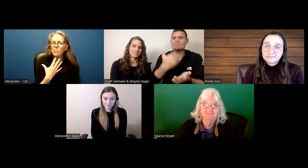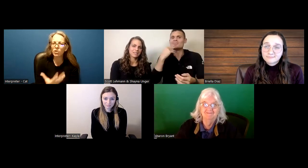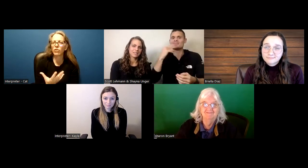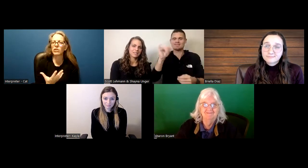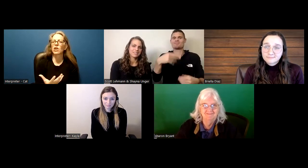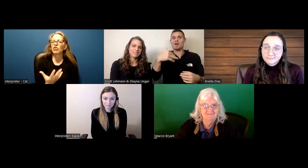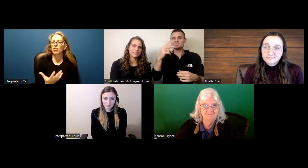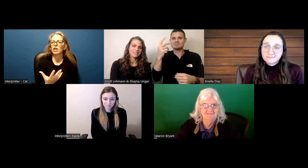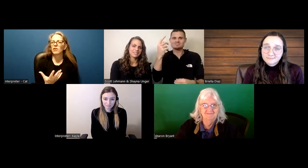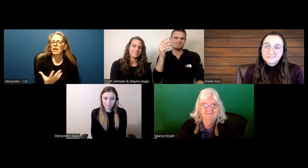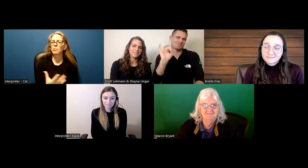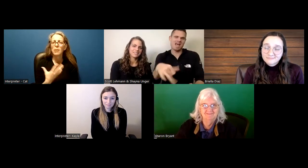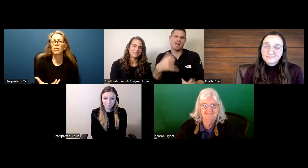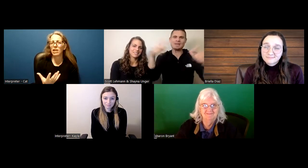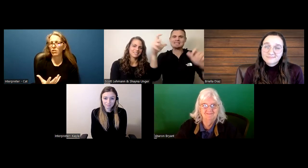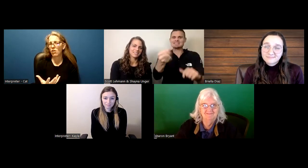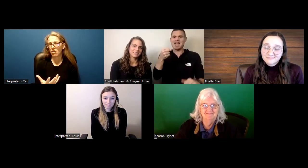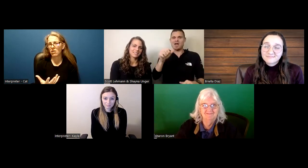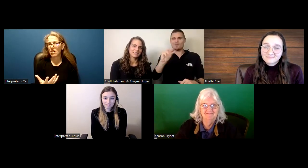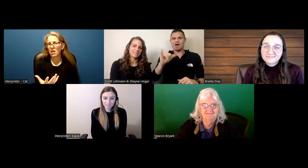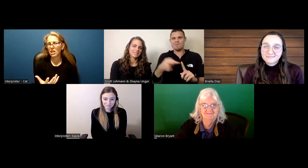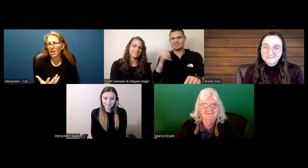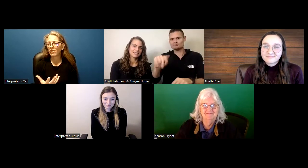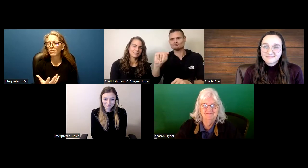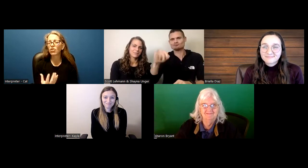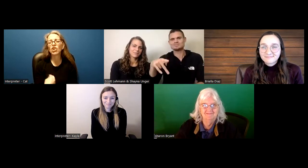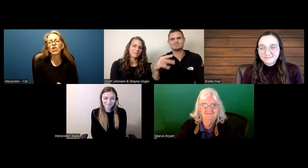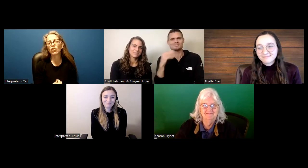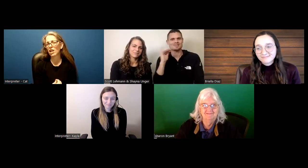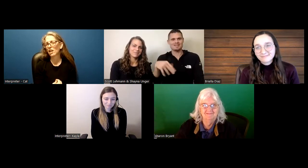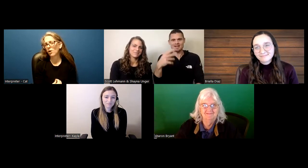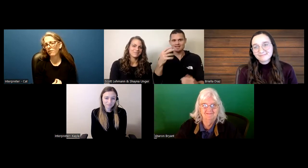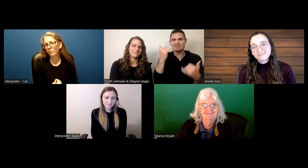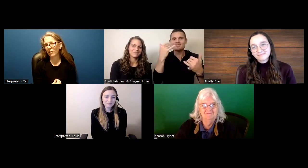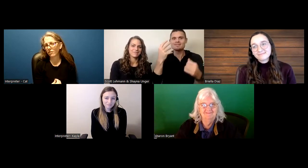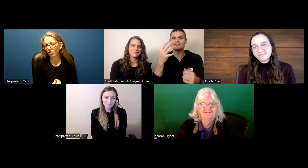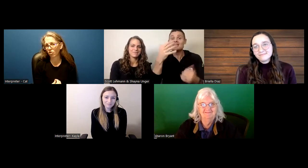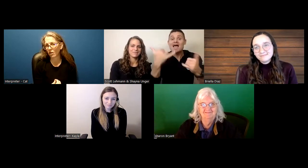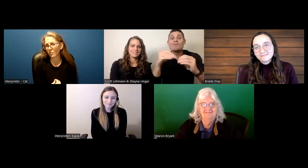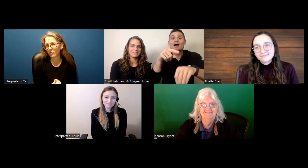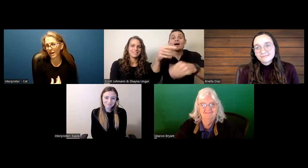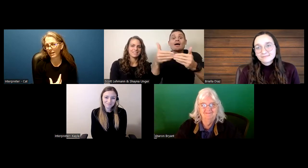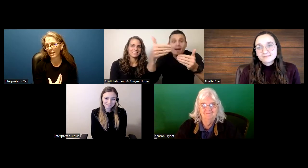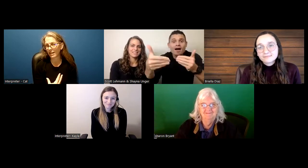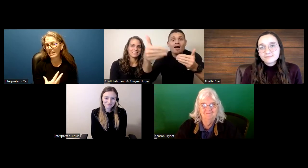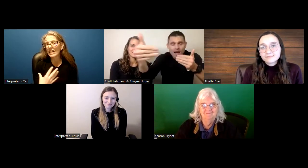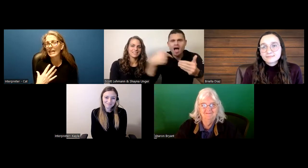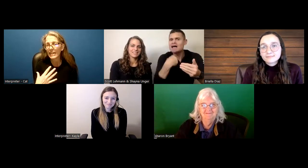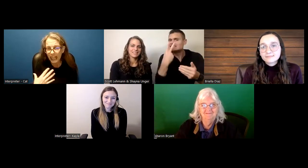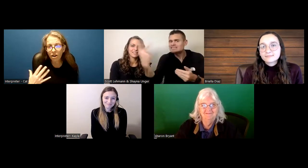how beautiful this country is and the people here are. You know, that was a huge takeaway for me for this trip that I